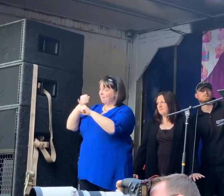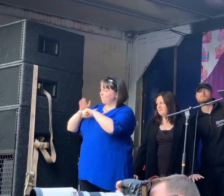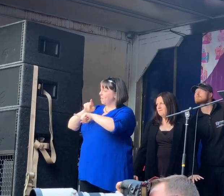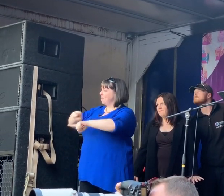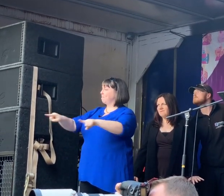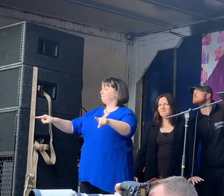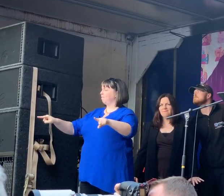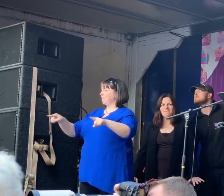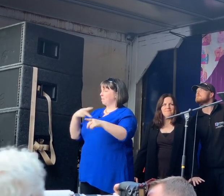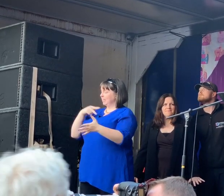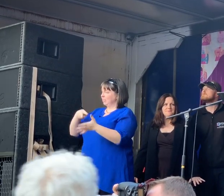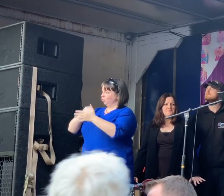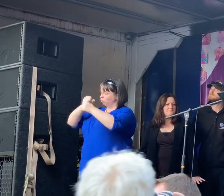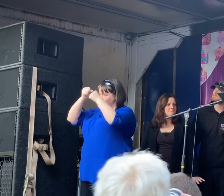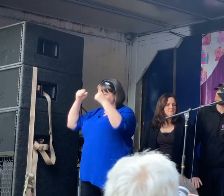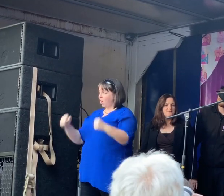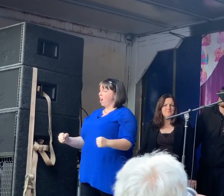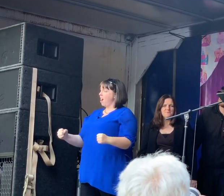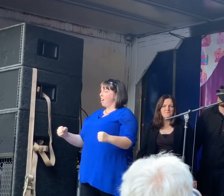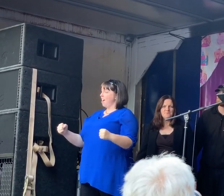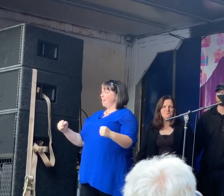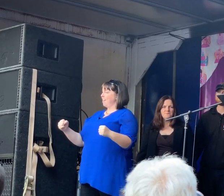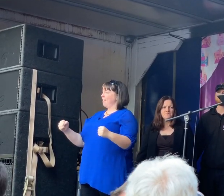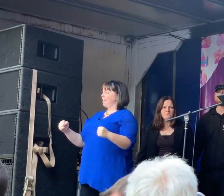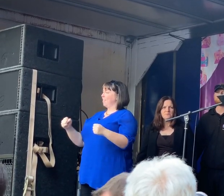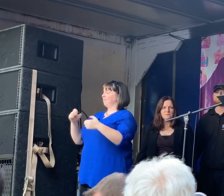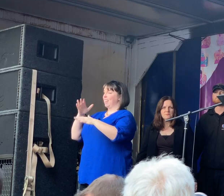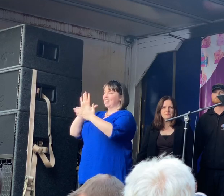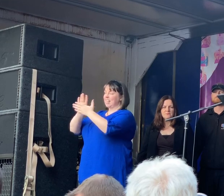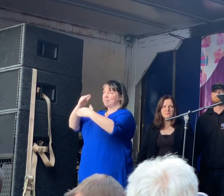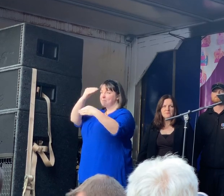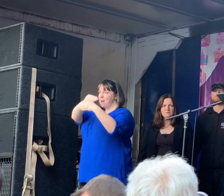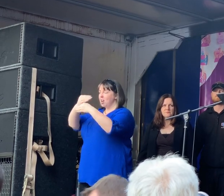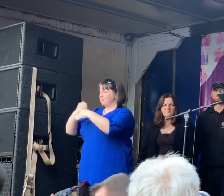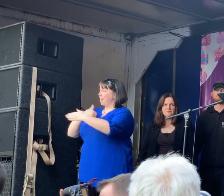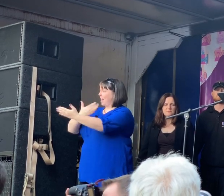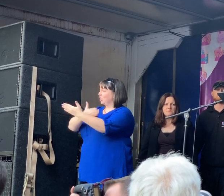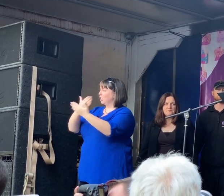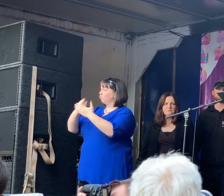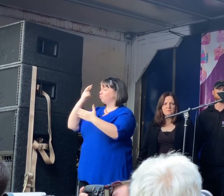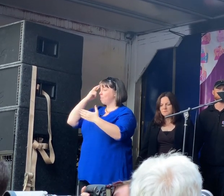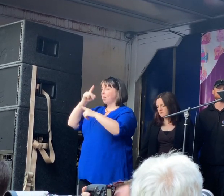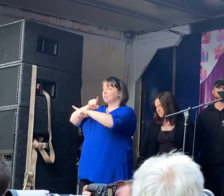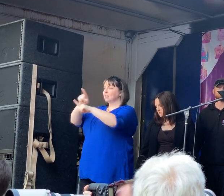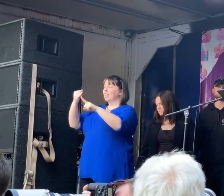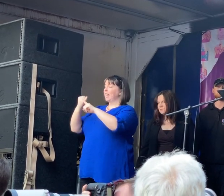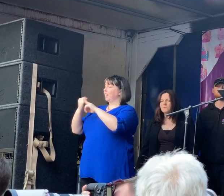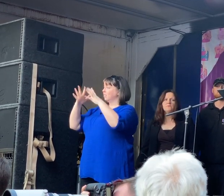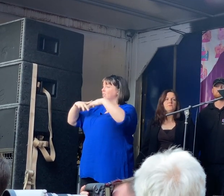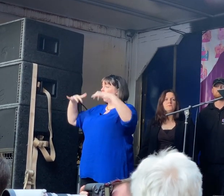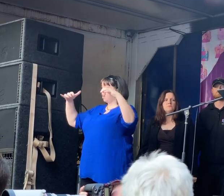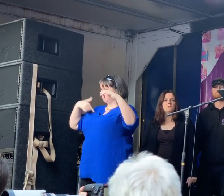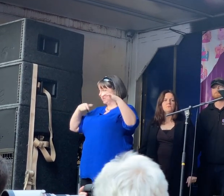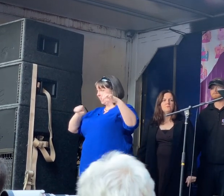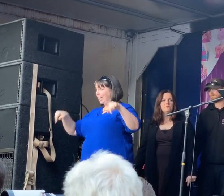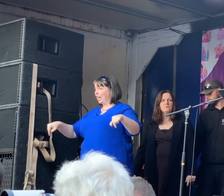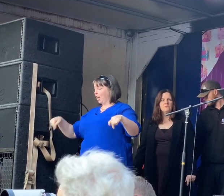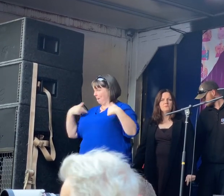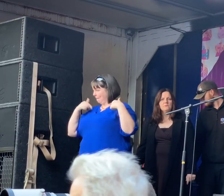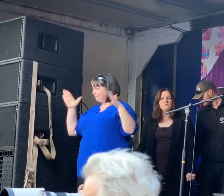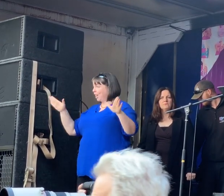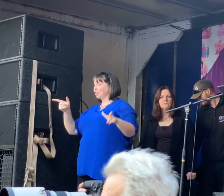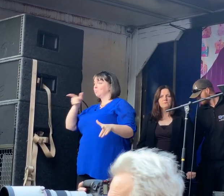Stand strong and united against barriers in our legislation. Remind those in Dáil Éireann that we are still here and we have